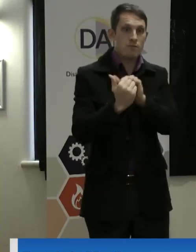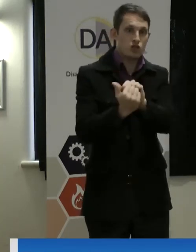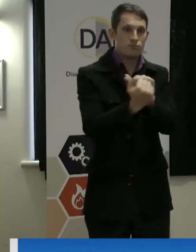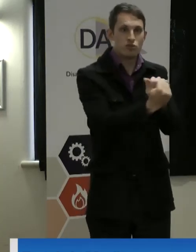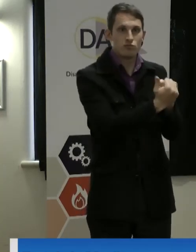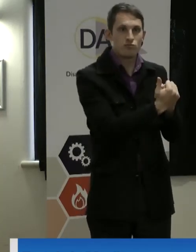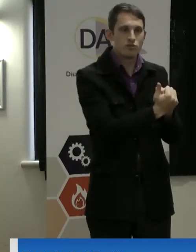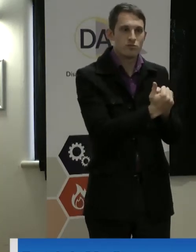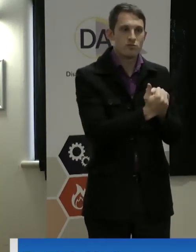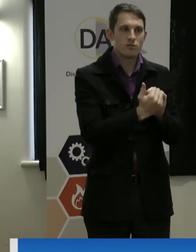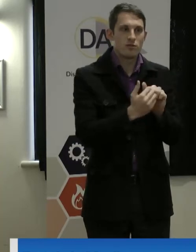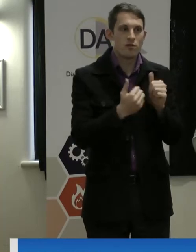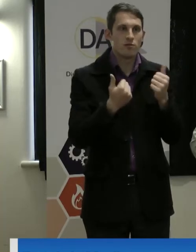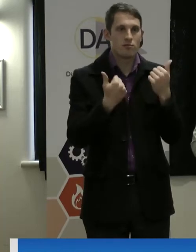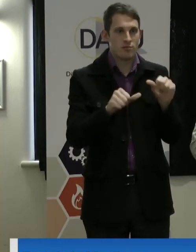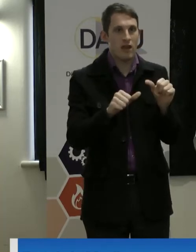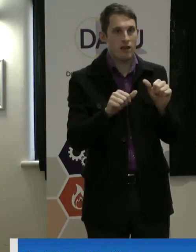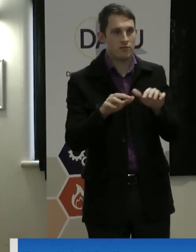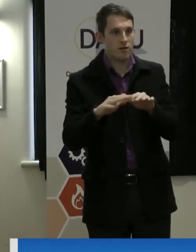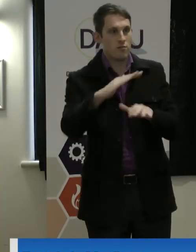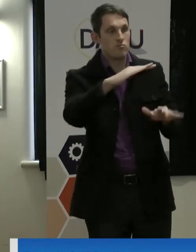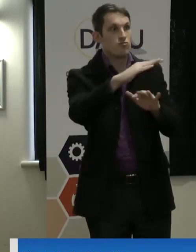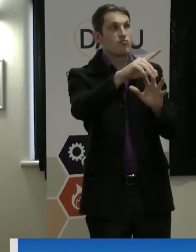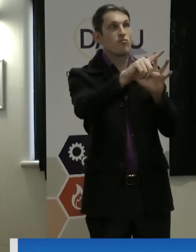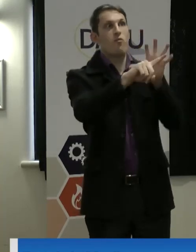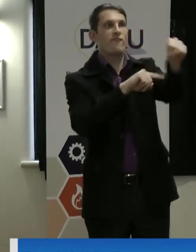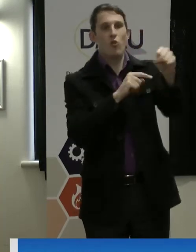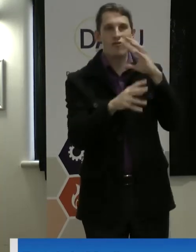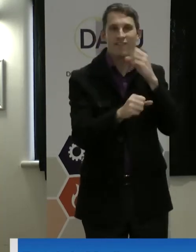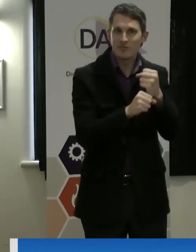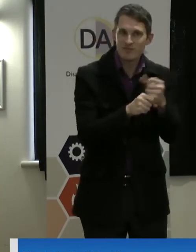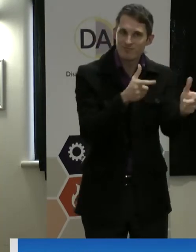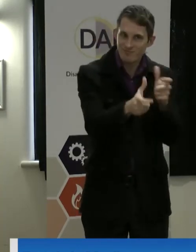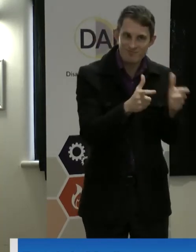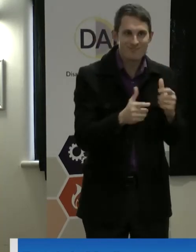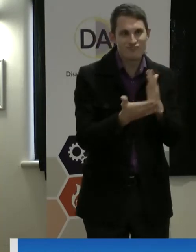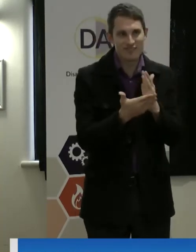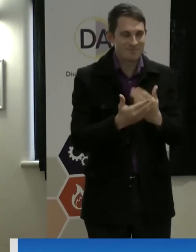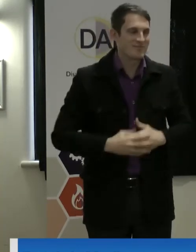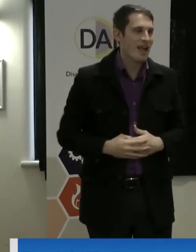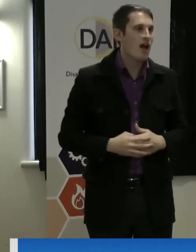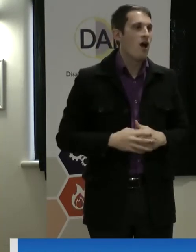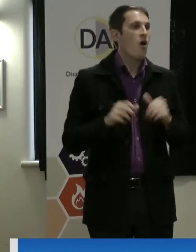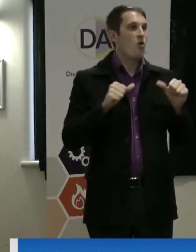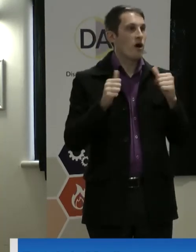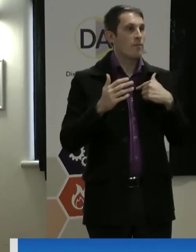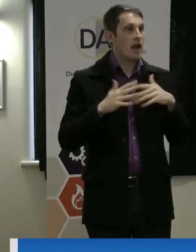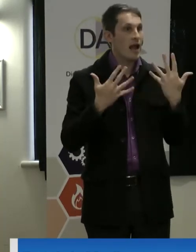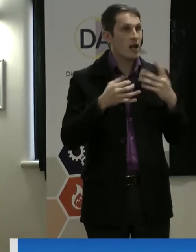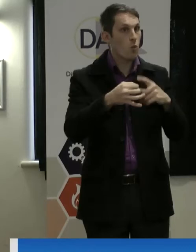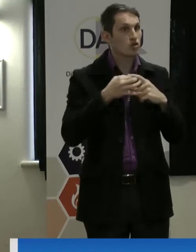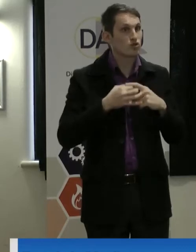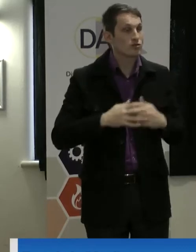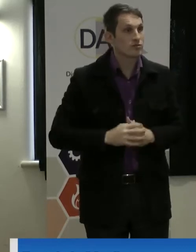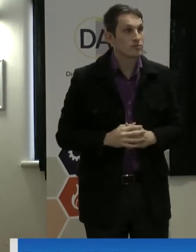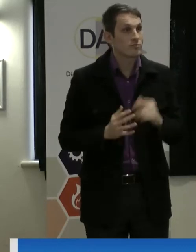subvert the process and overthrow the government. Okay, all right. So we're going to take a couple of questions now. Are there any questions for Lauren? Yes, down the back